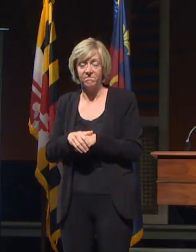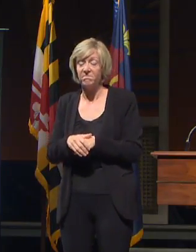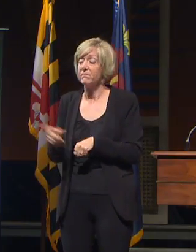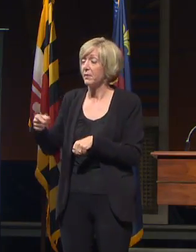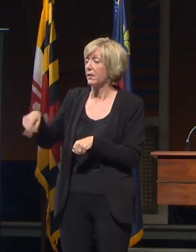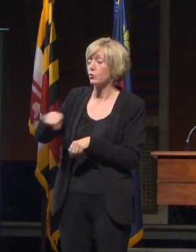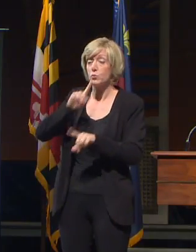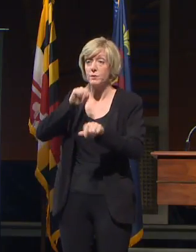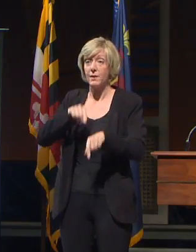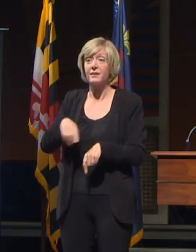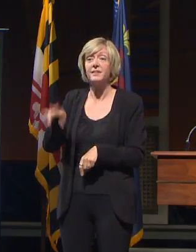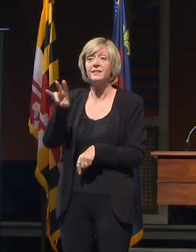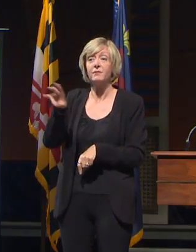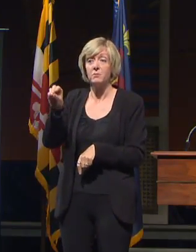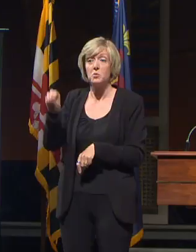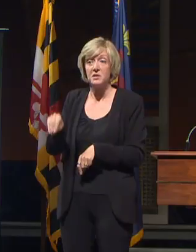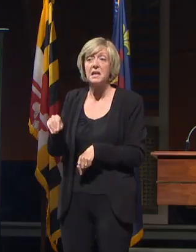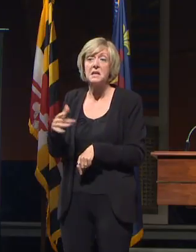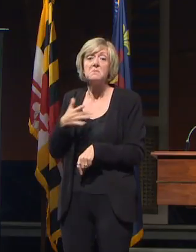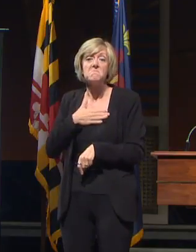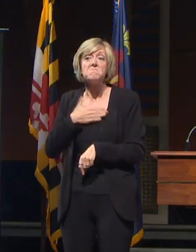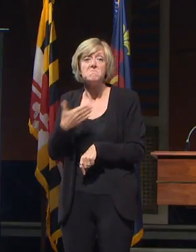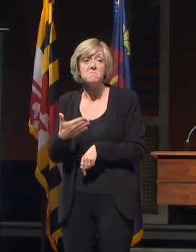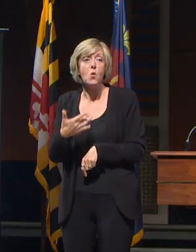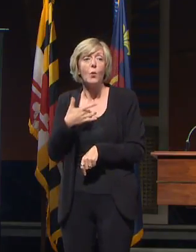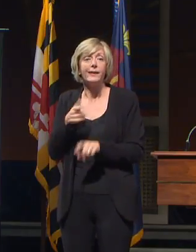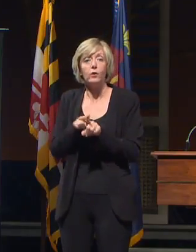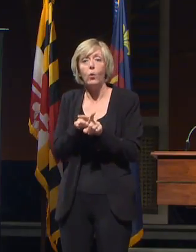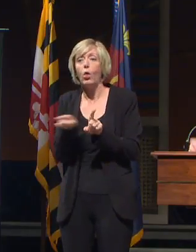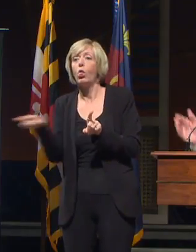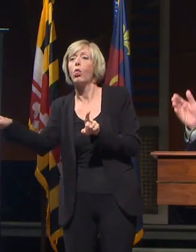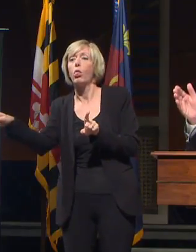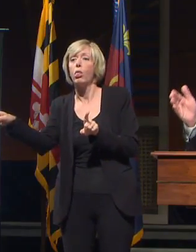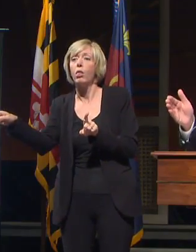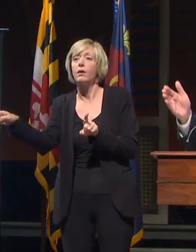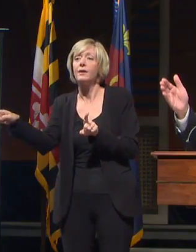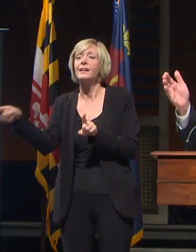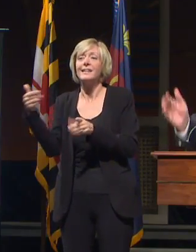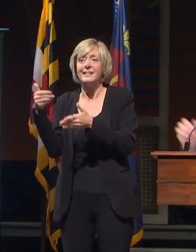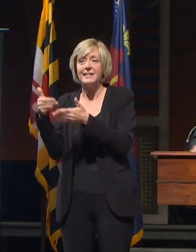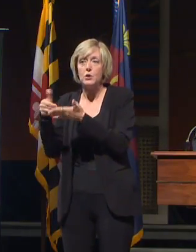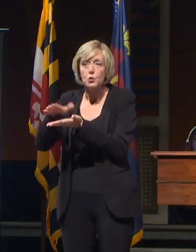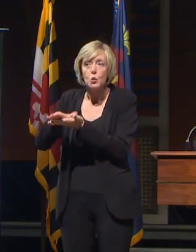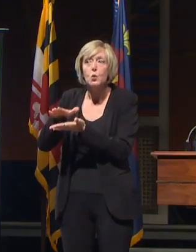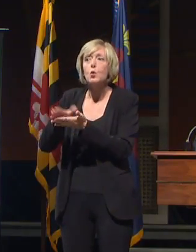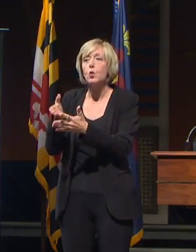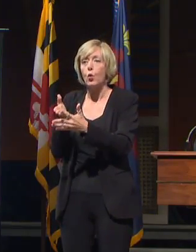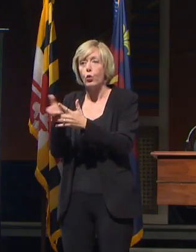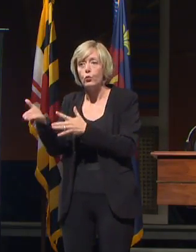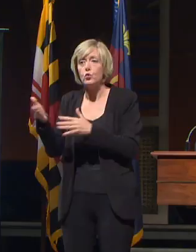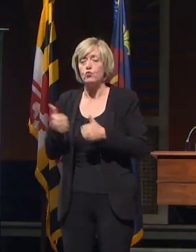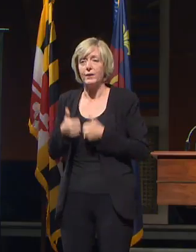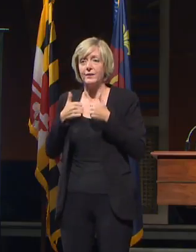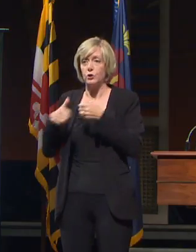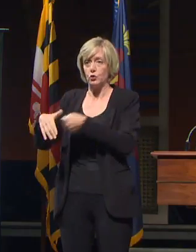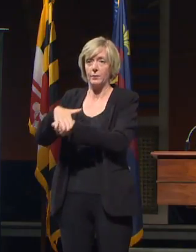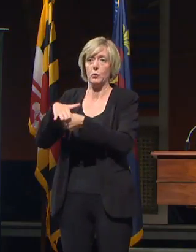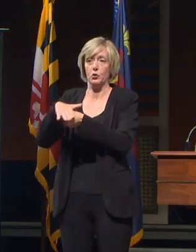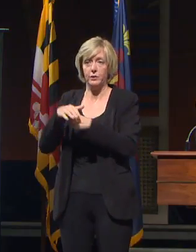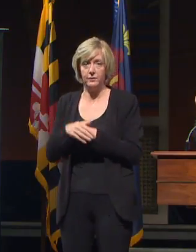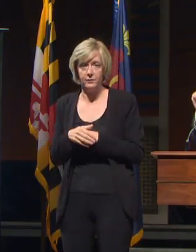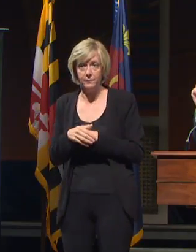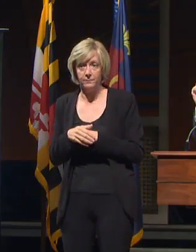77% said that they have used alternate routes that have taken them near and through residential neighborhoods.